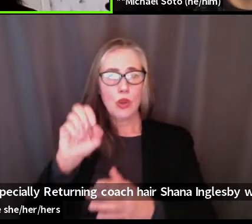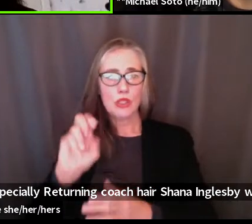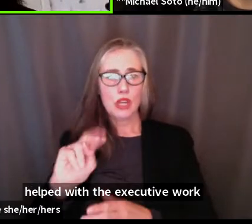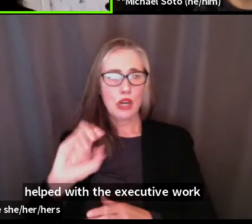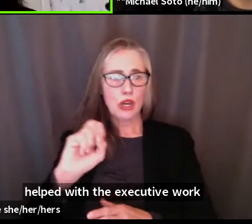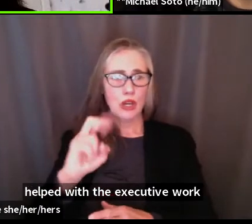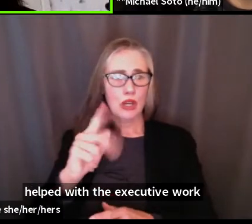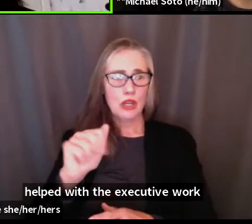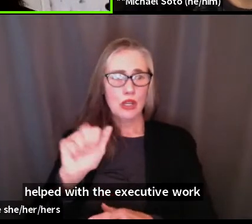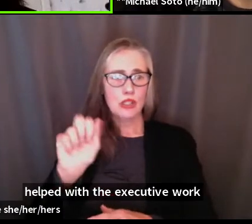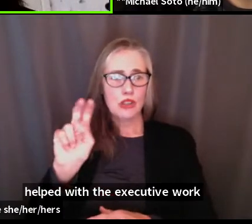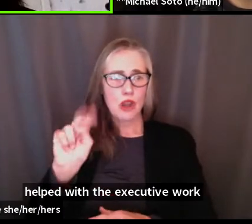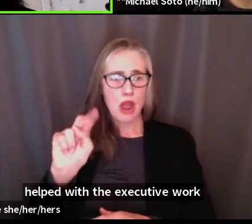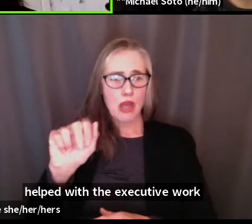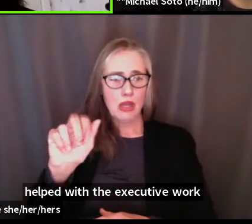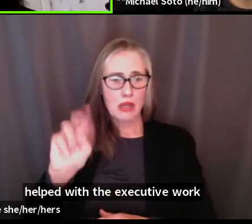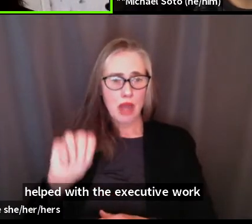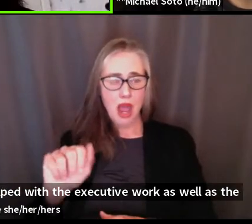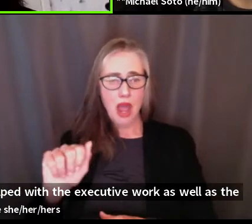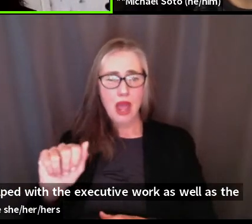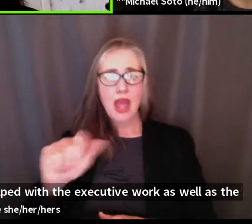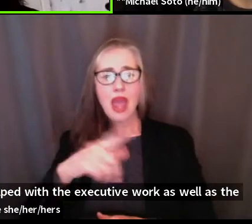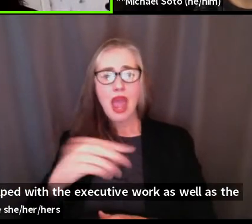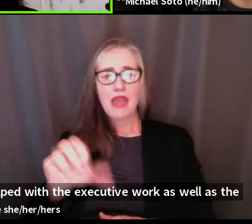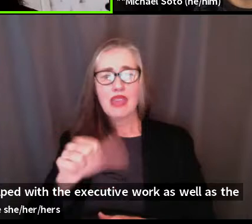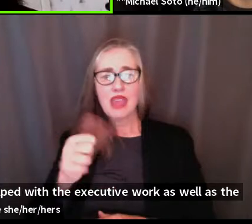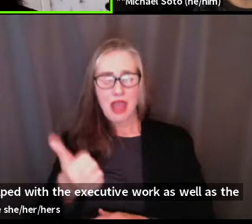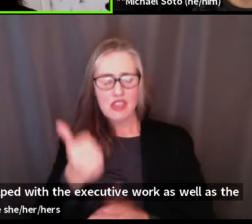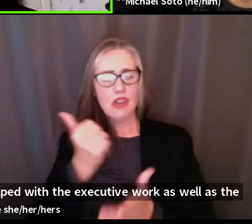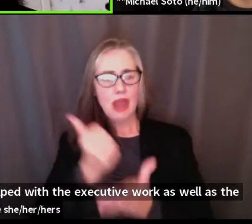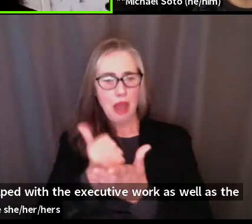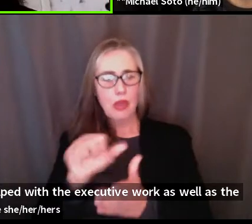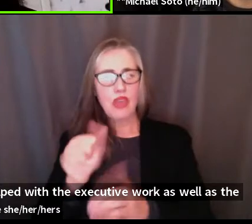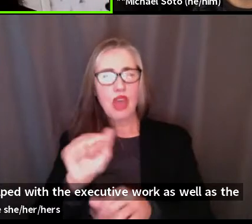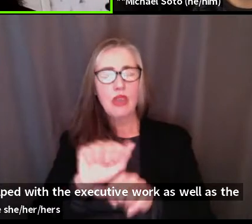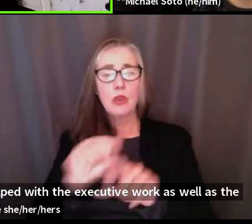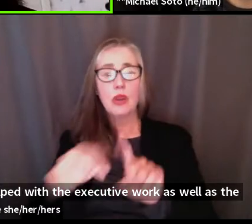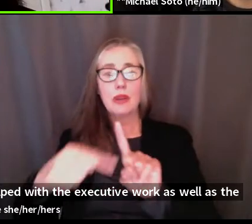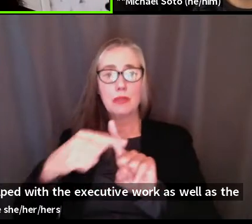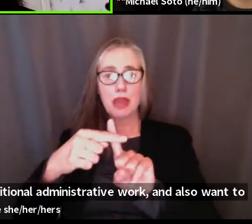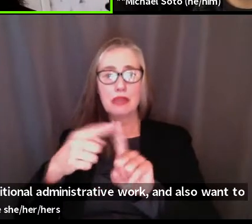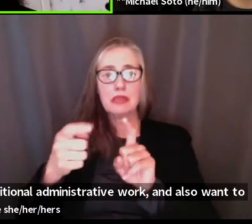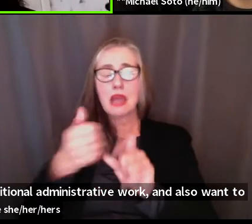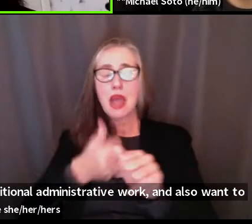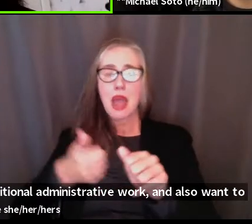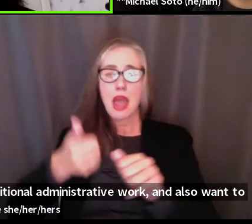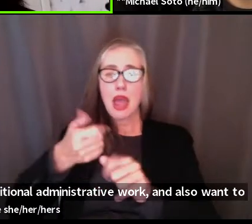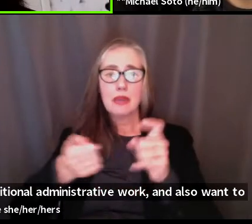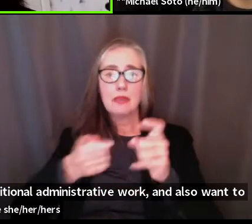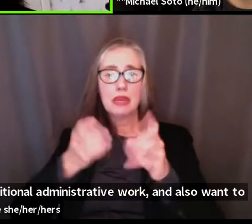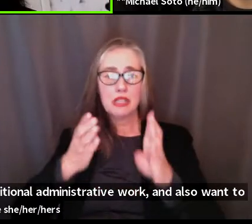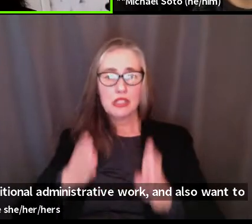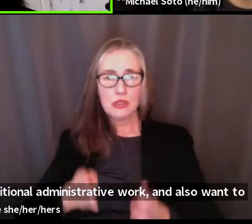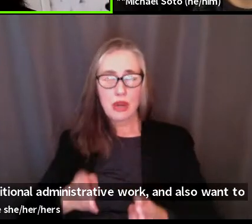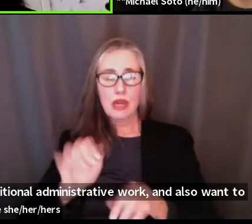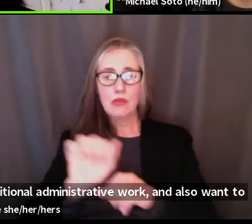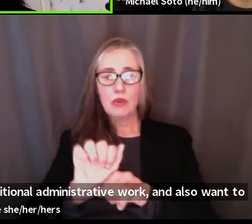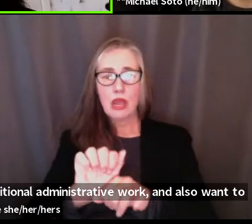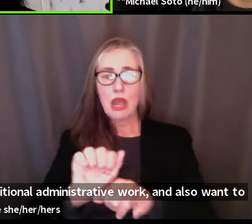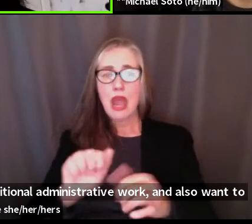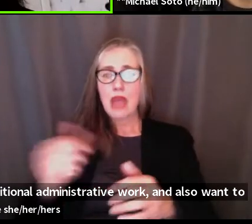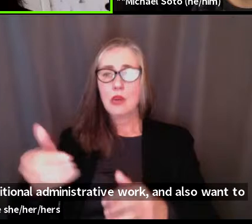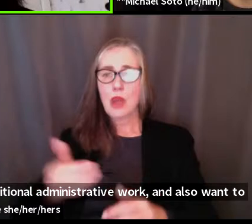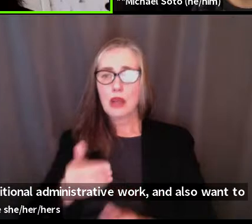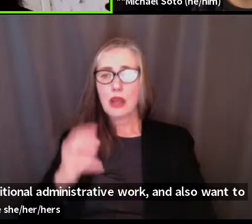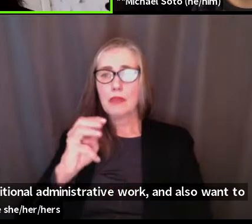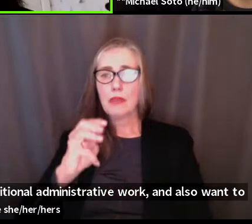work as well as the additional administrative work. And also want to welcome now Michael Soto, lead